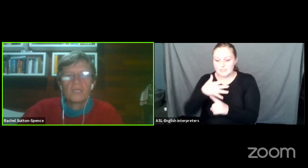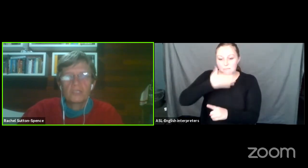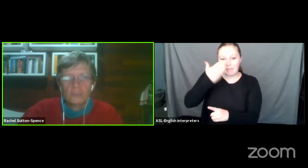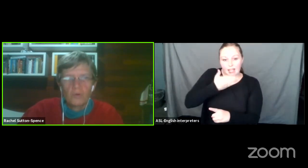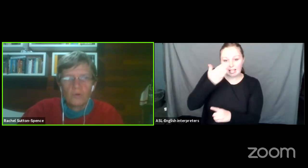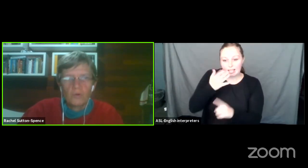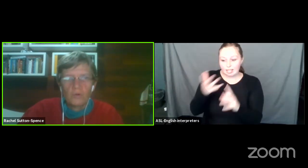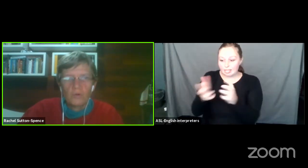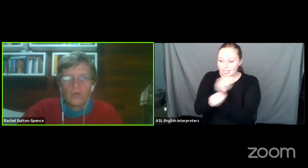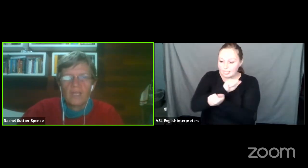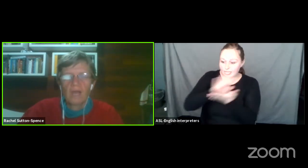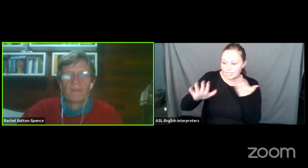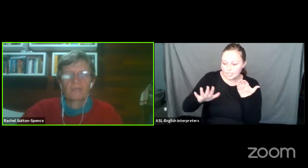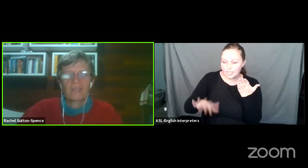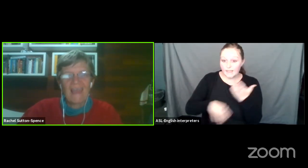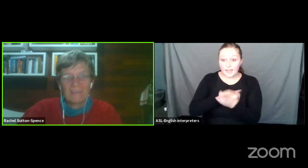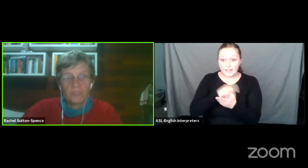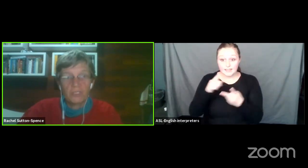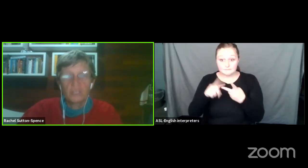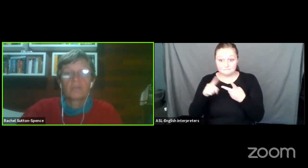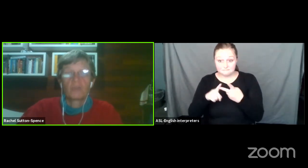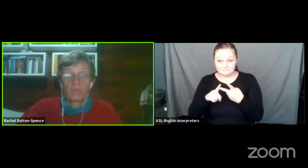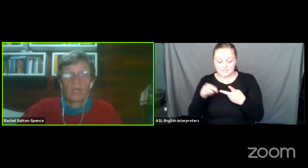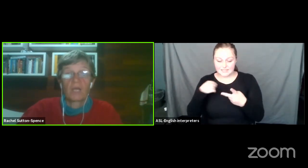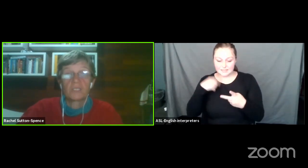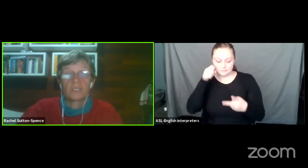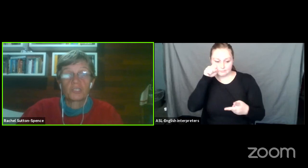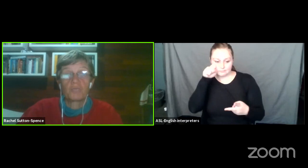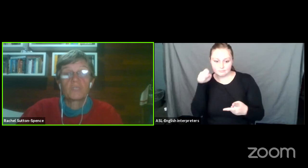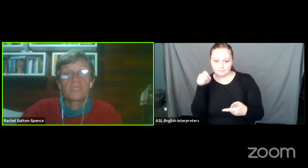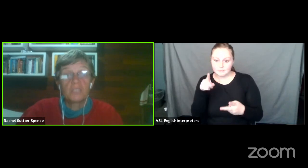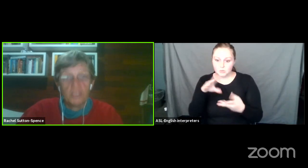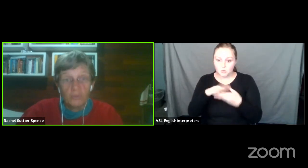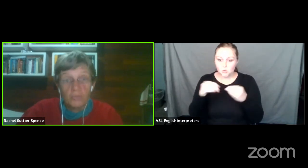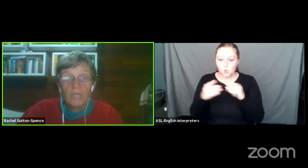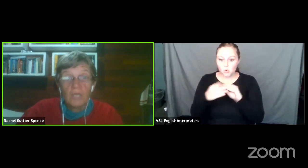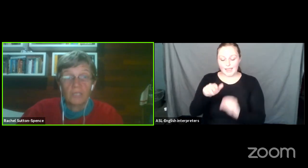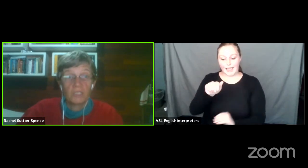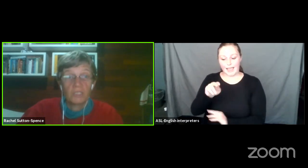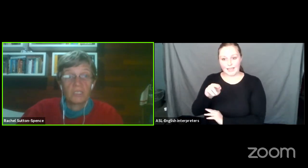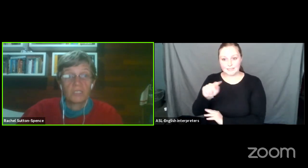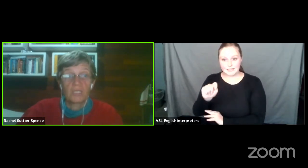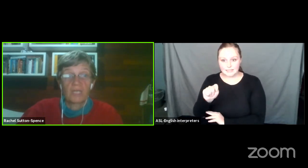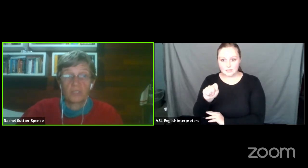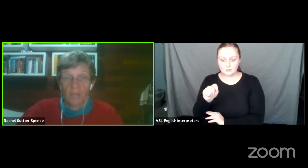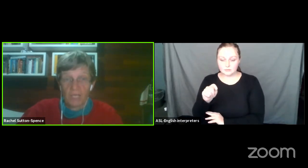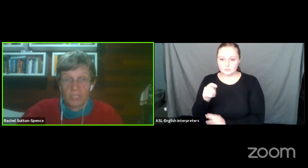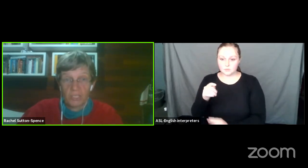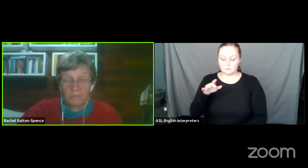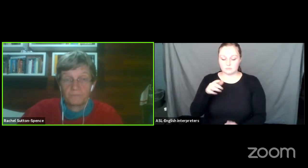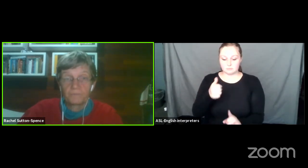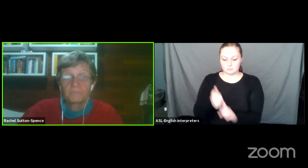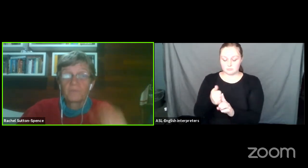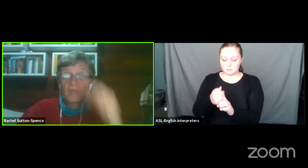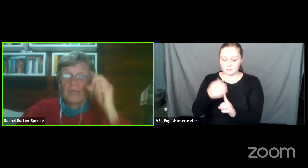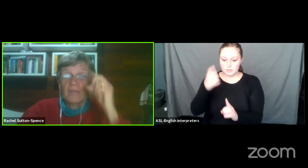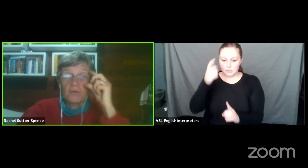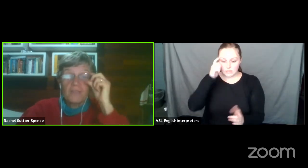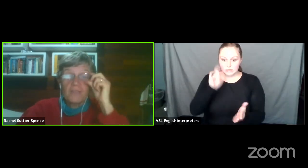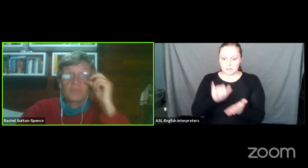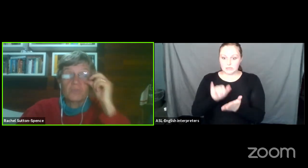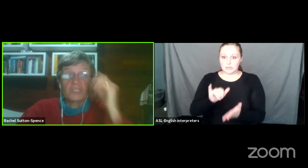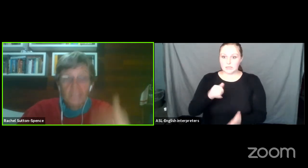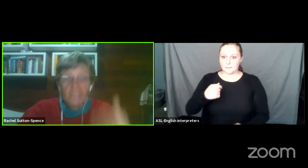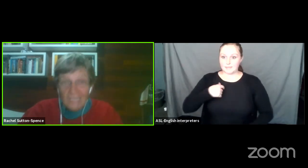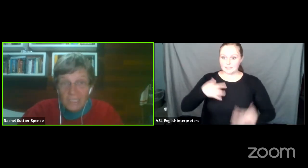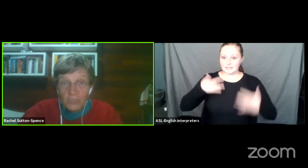when he saw a story about an ant that realized that she was in the nude and she needed to get dressed. Now,